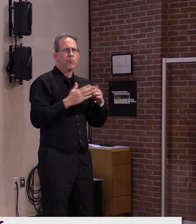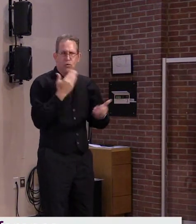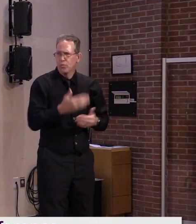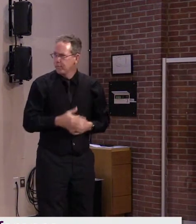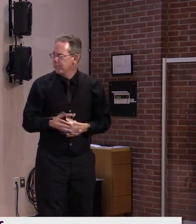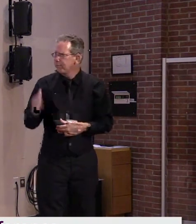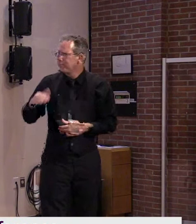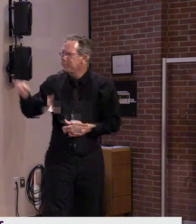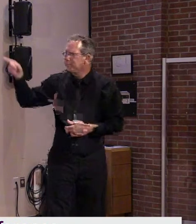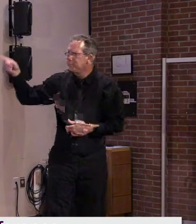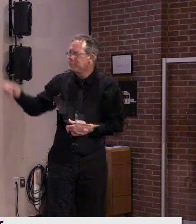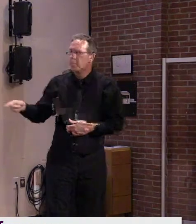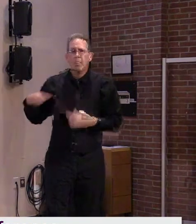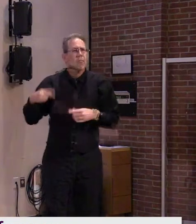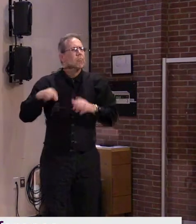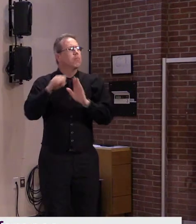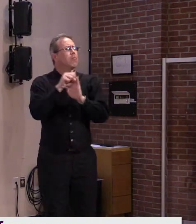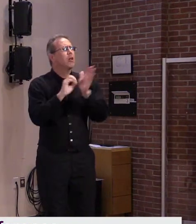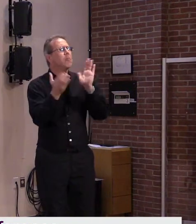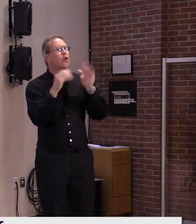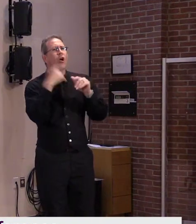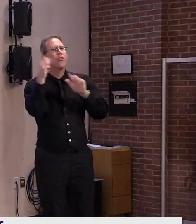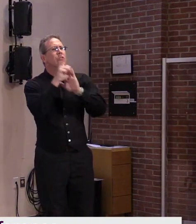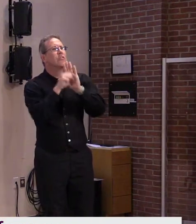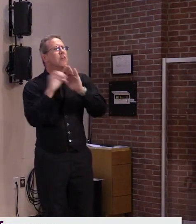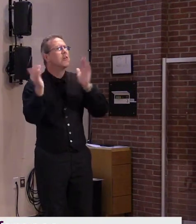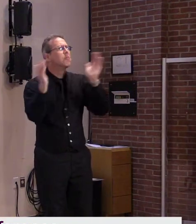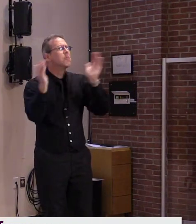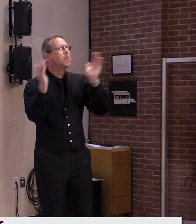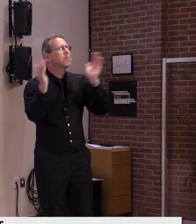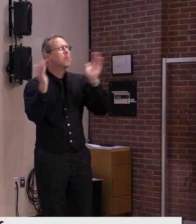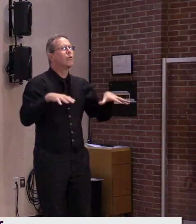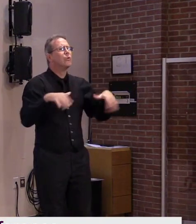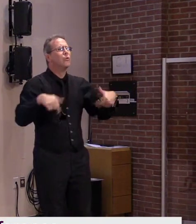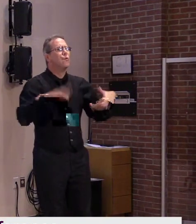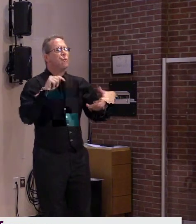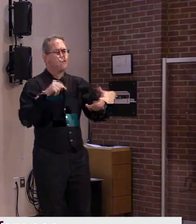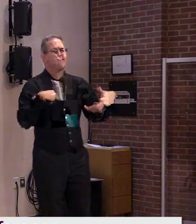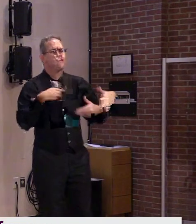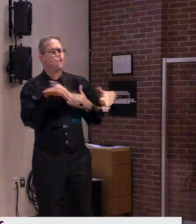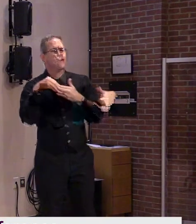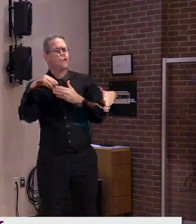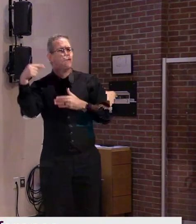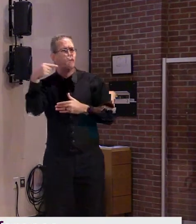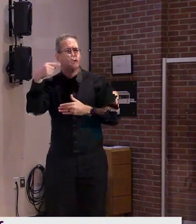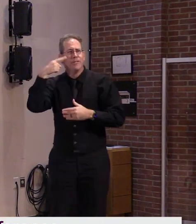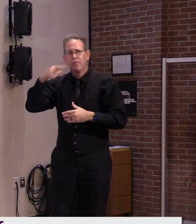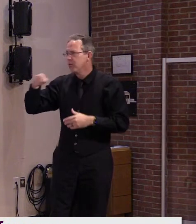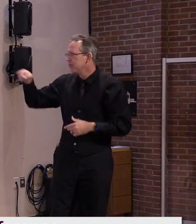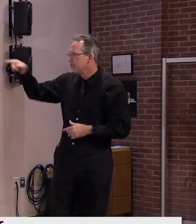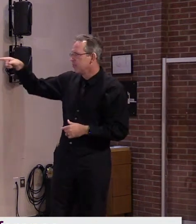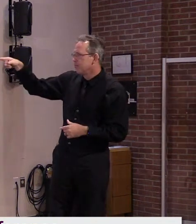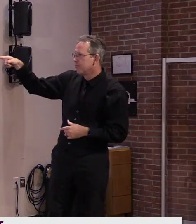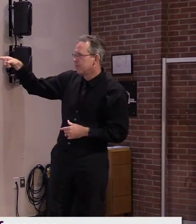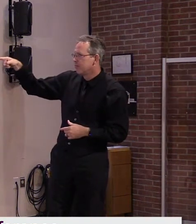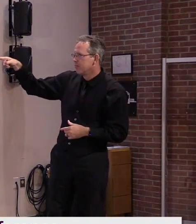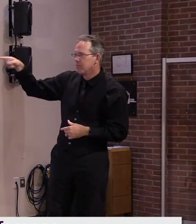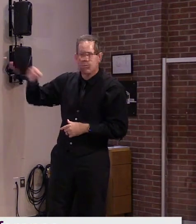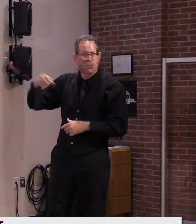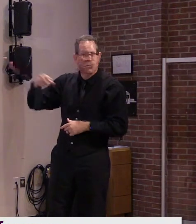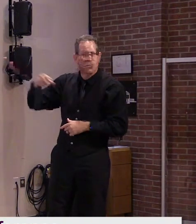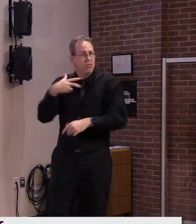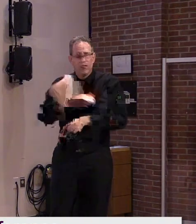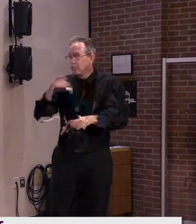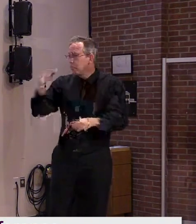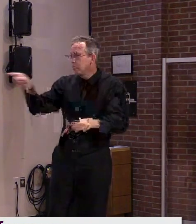categories, Vermont remains near the top, number one in those who are fully vaccinated across the full population, those who are over